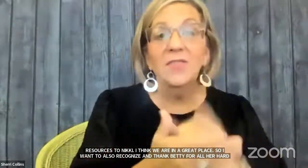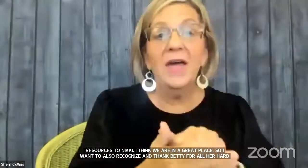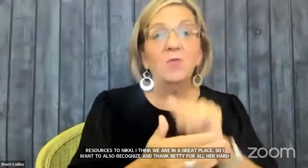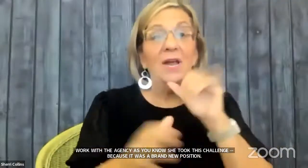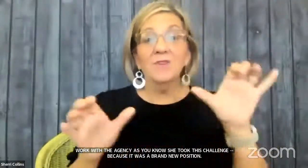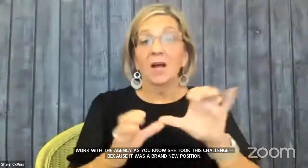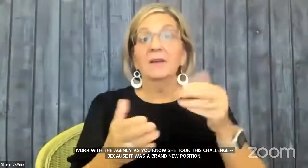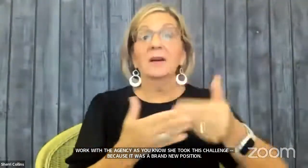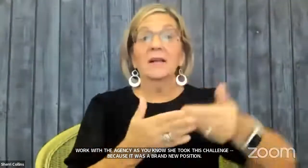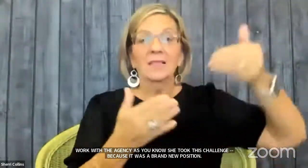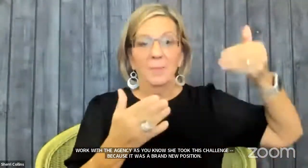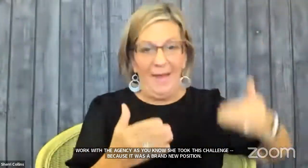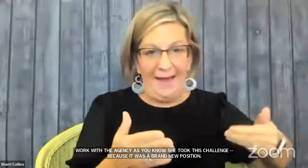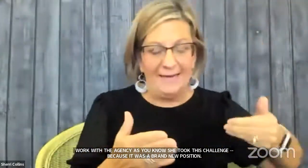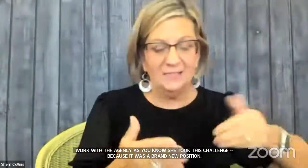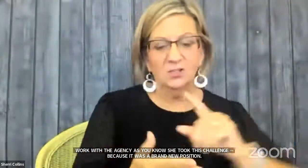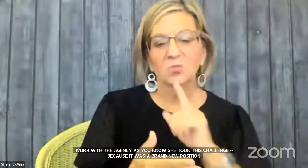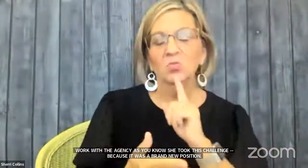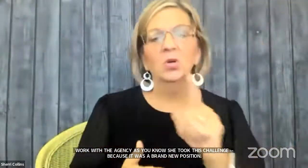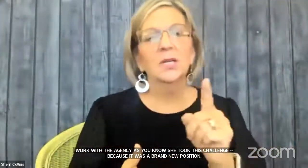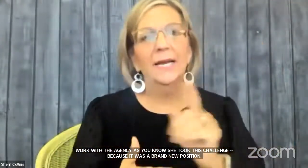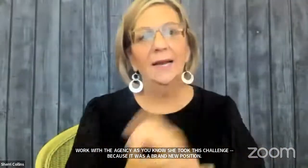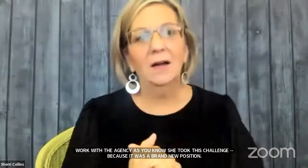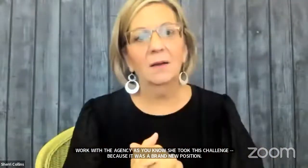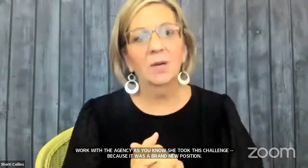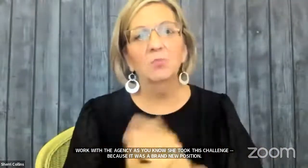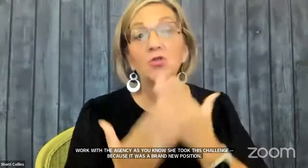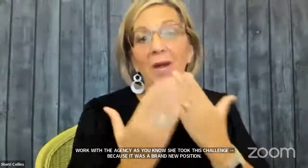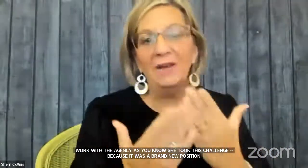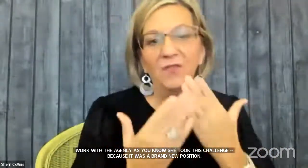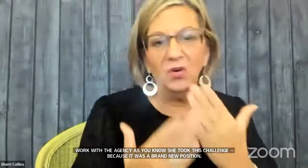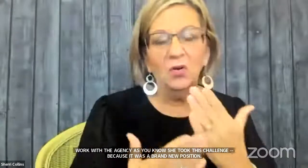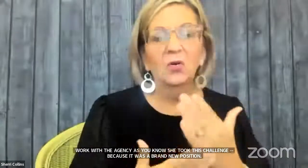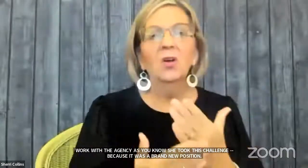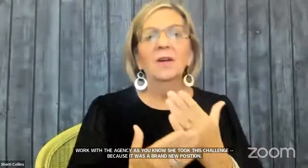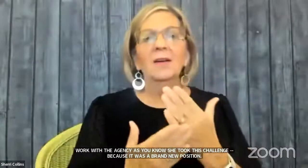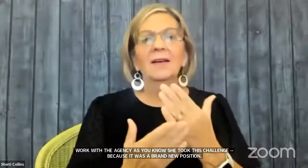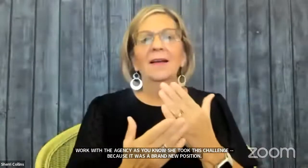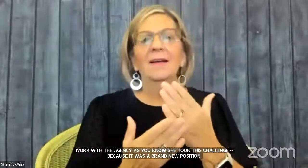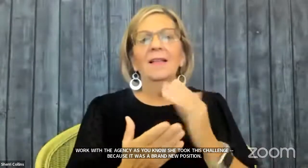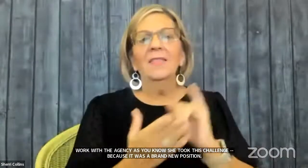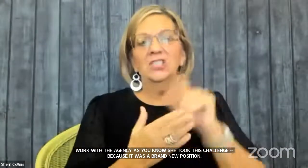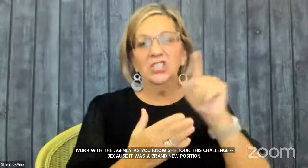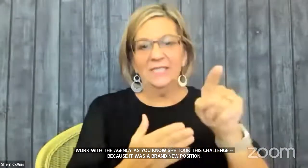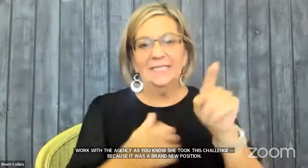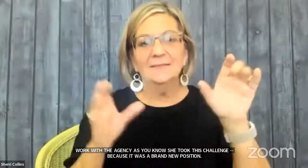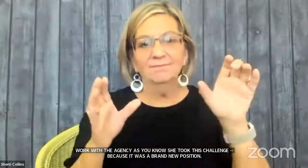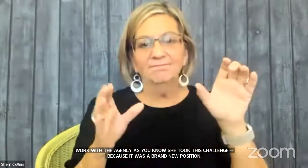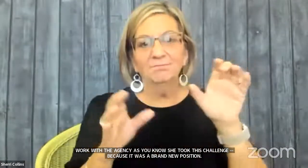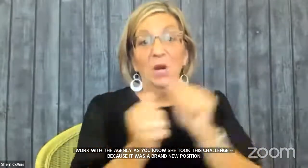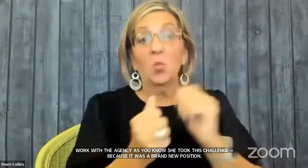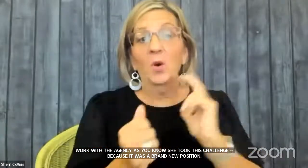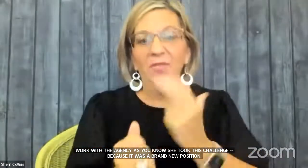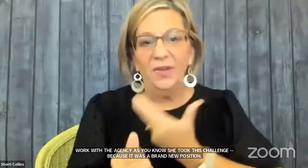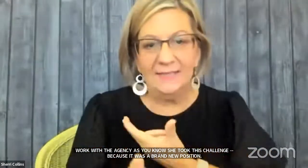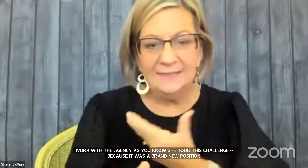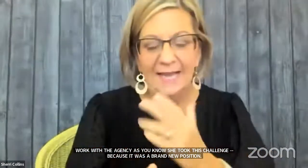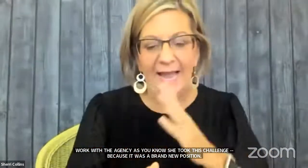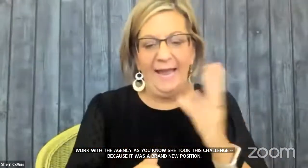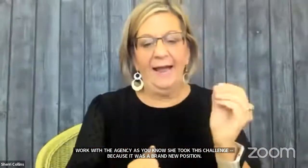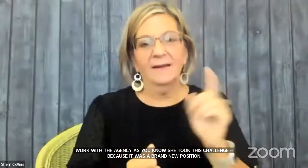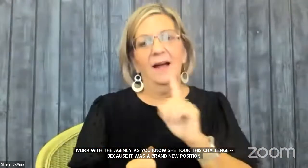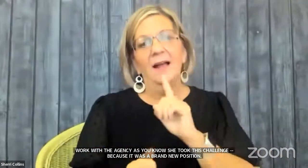areas that we have not done in the past. So I'm really I'm grateful that she had been with